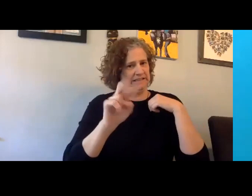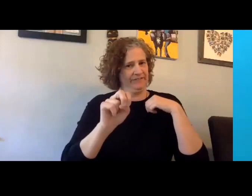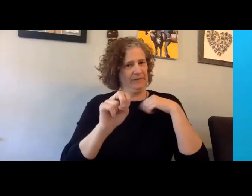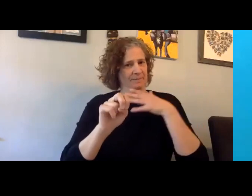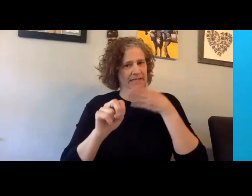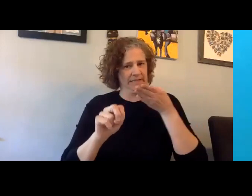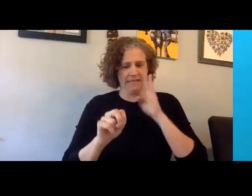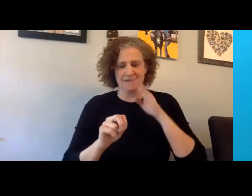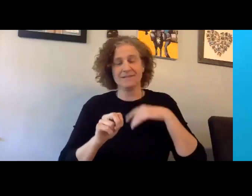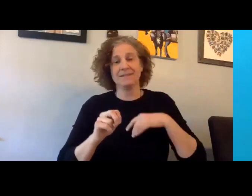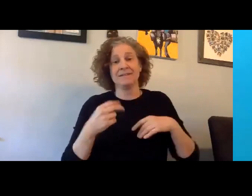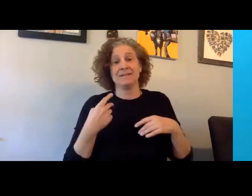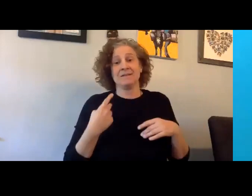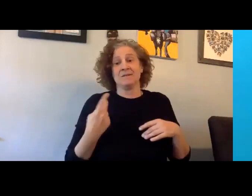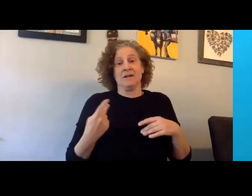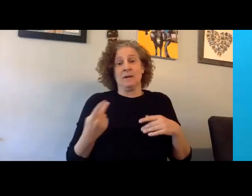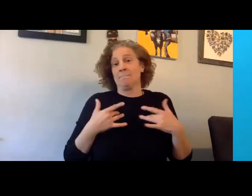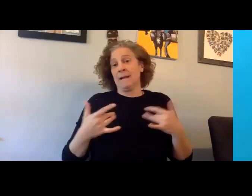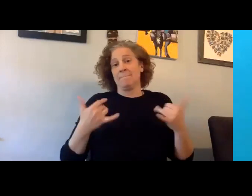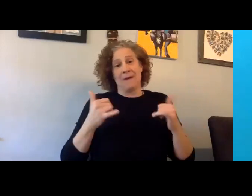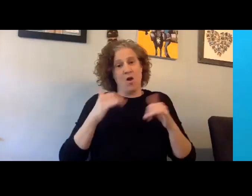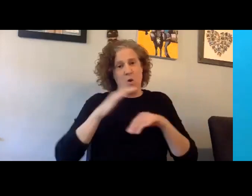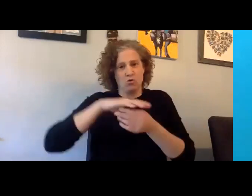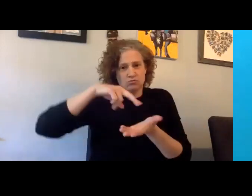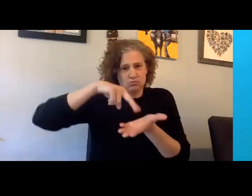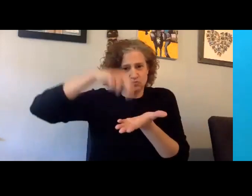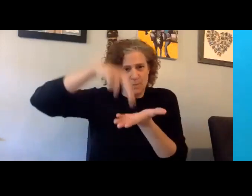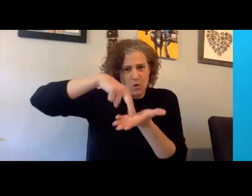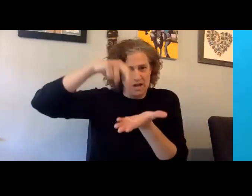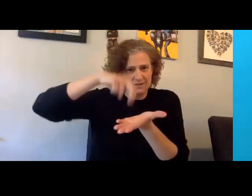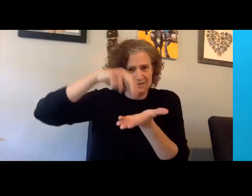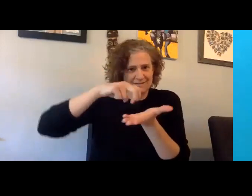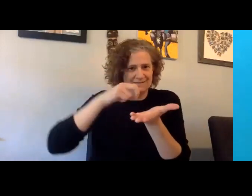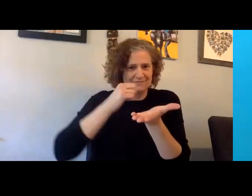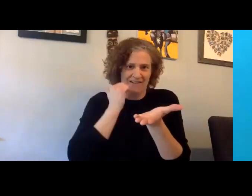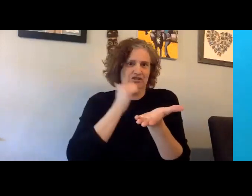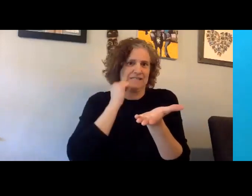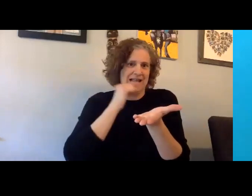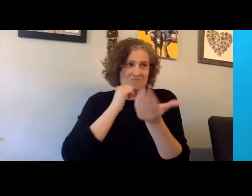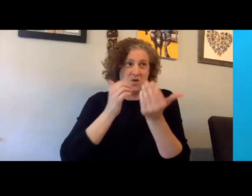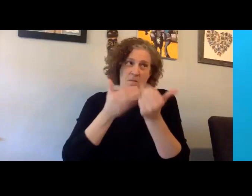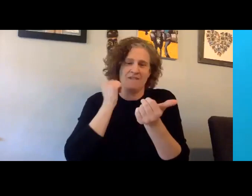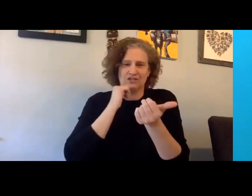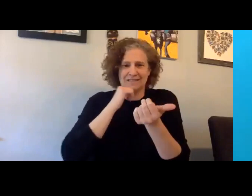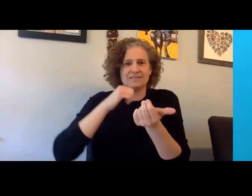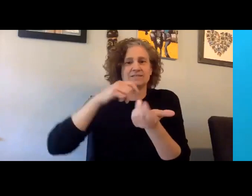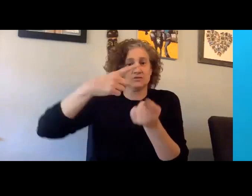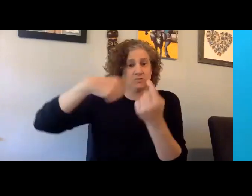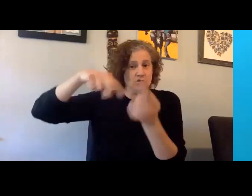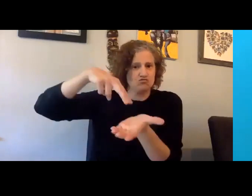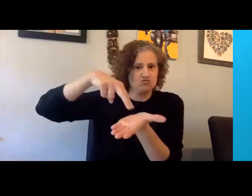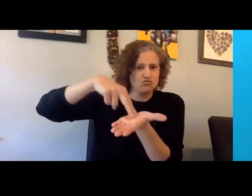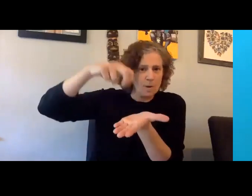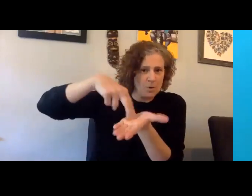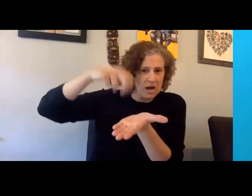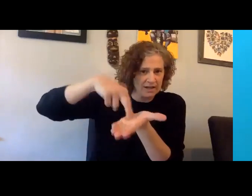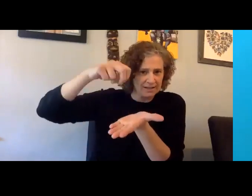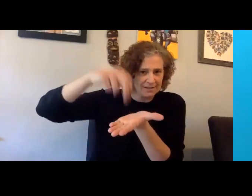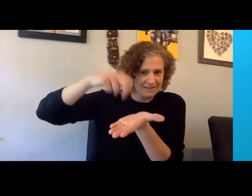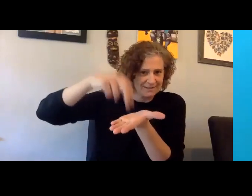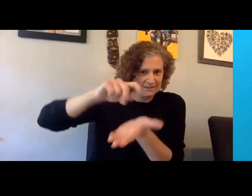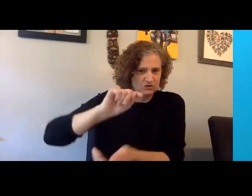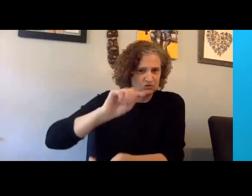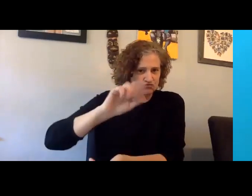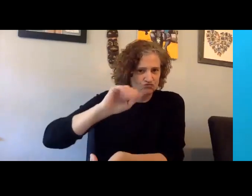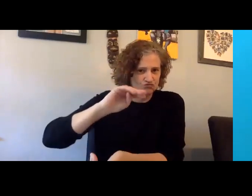he's very active, my God. And we tend to play on the trampoline every day, almost every day.